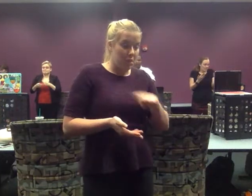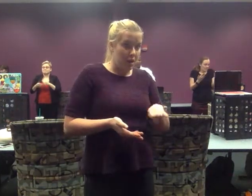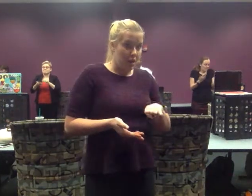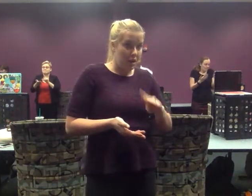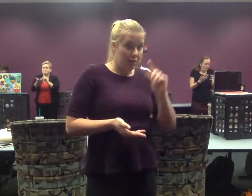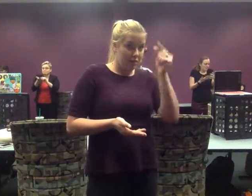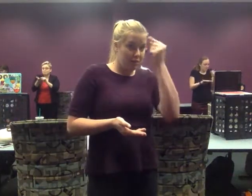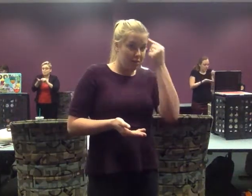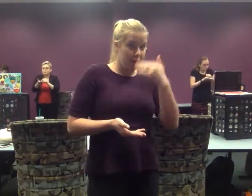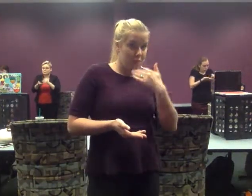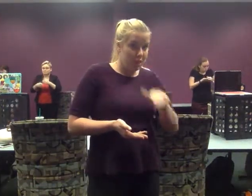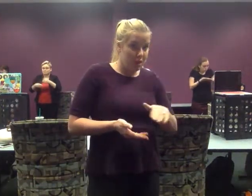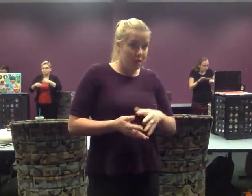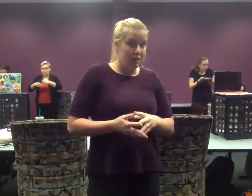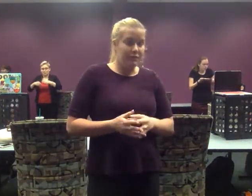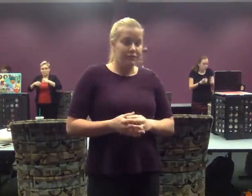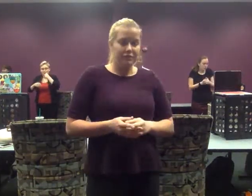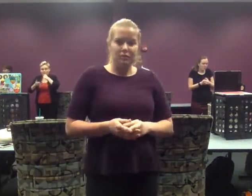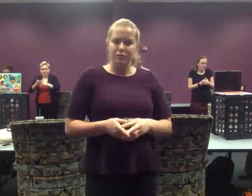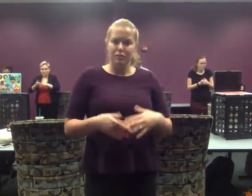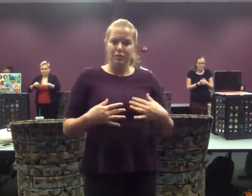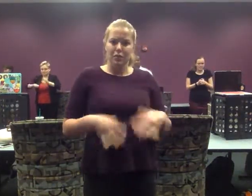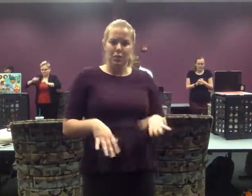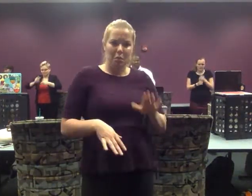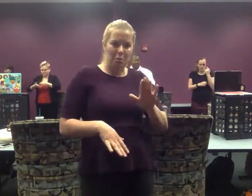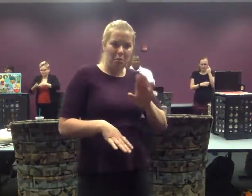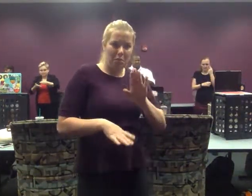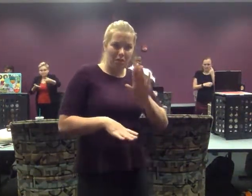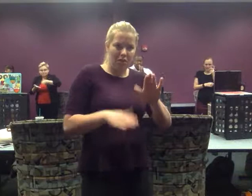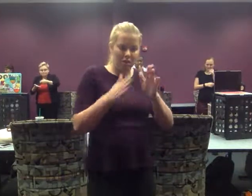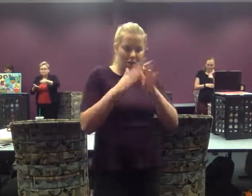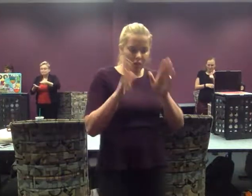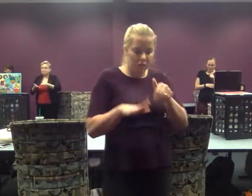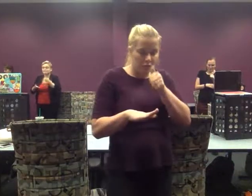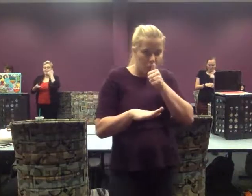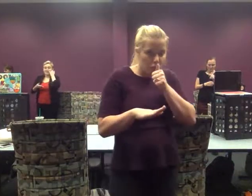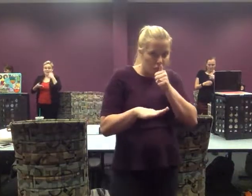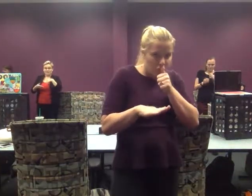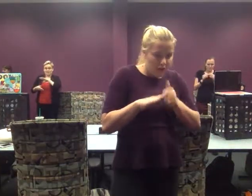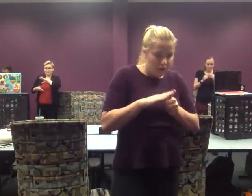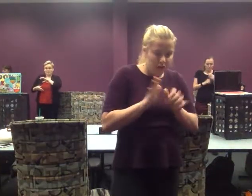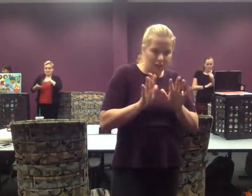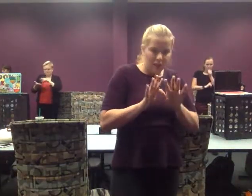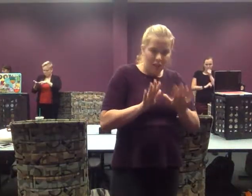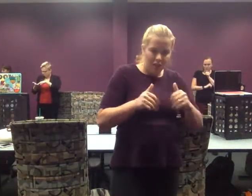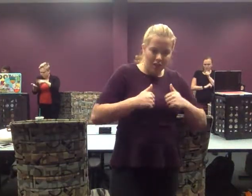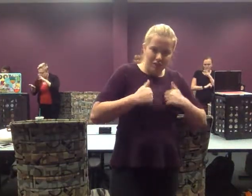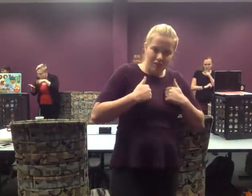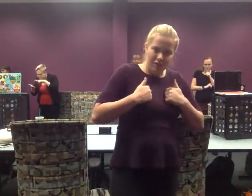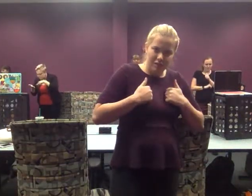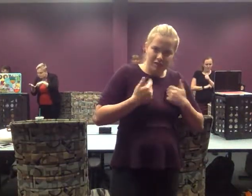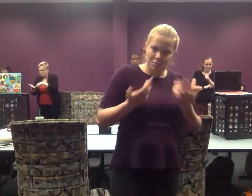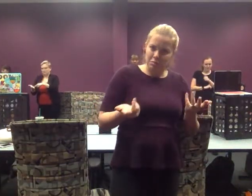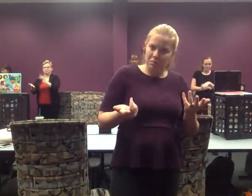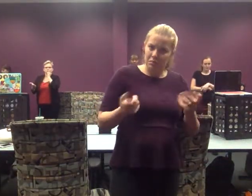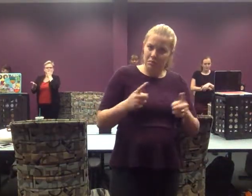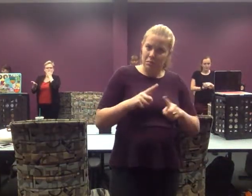Now, that's an invasion of privacy, you say. Yes. But in response to the heavy pressure,